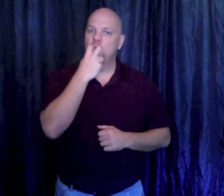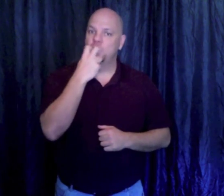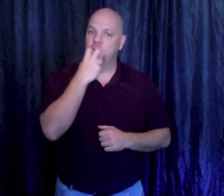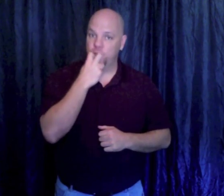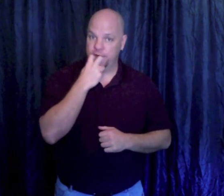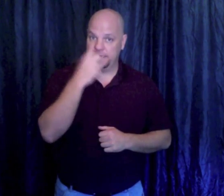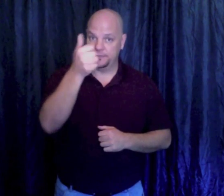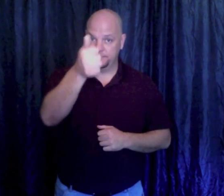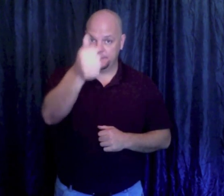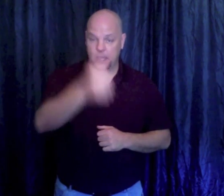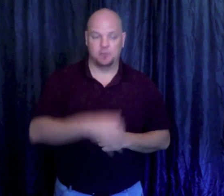standing in the field,